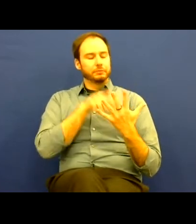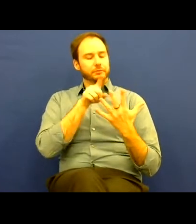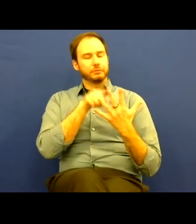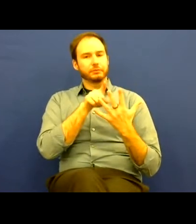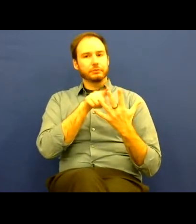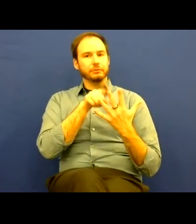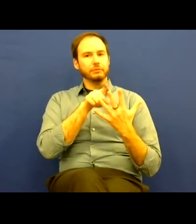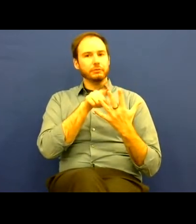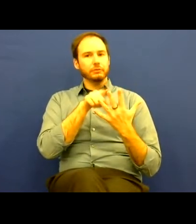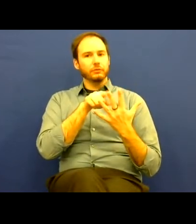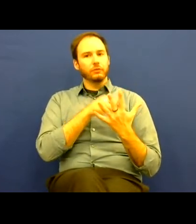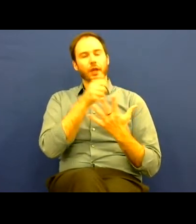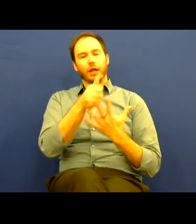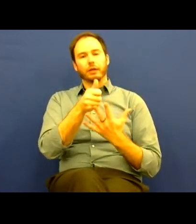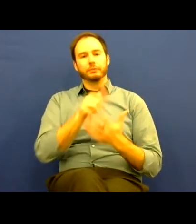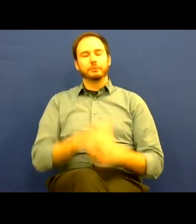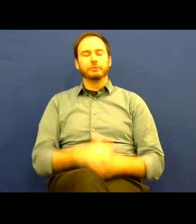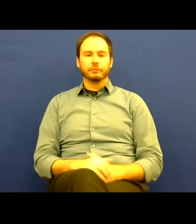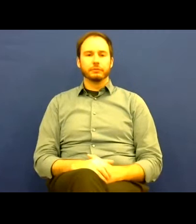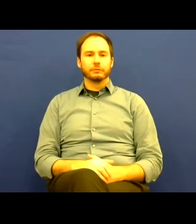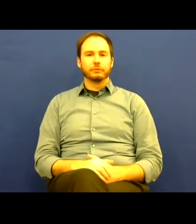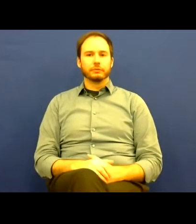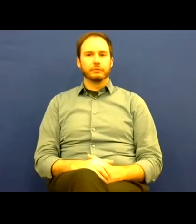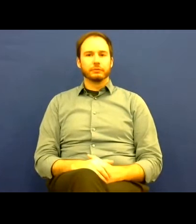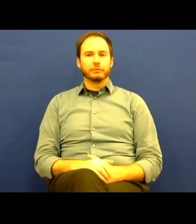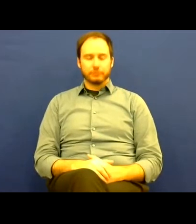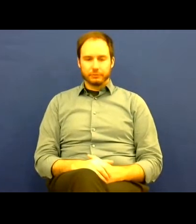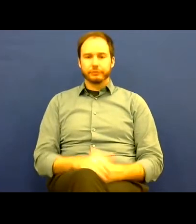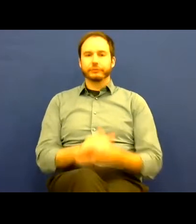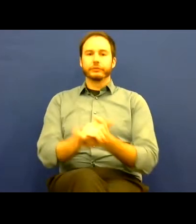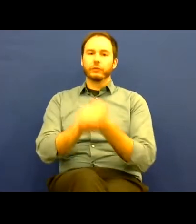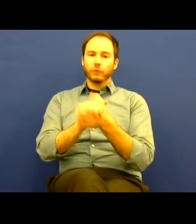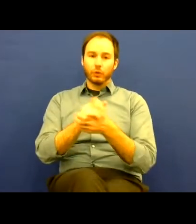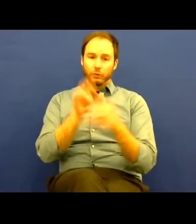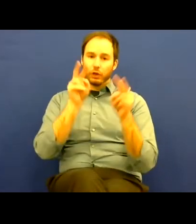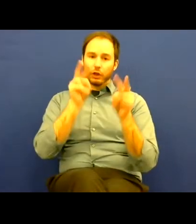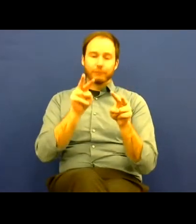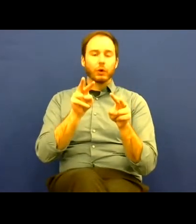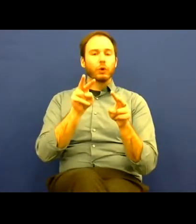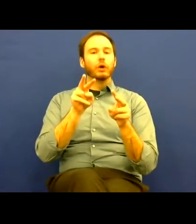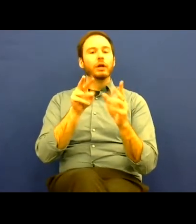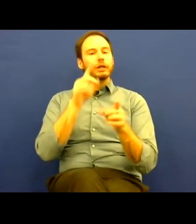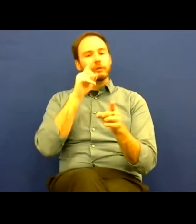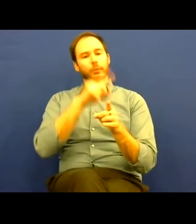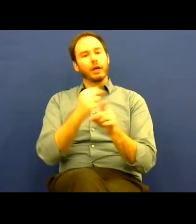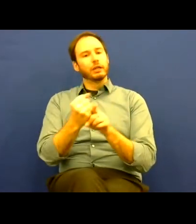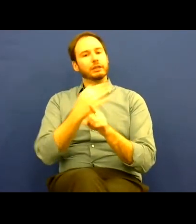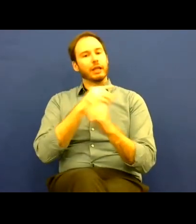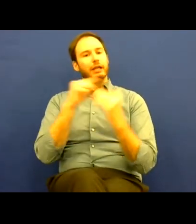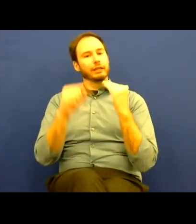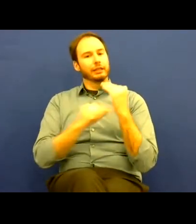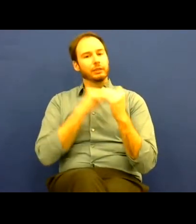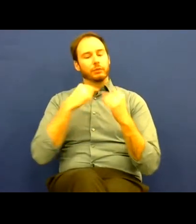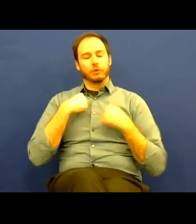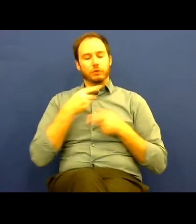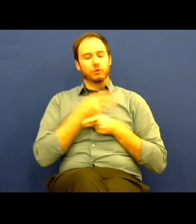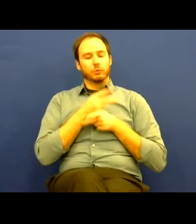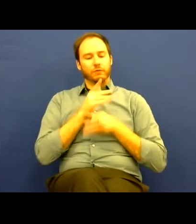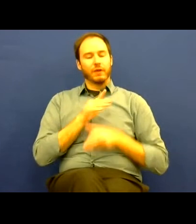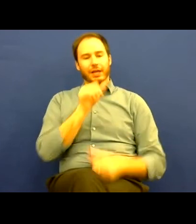Aye. Supervisor Schultz. Aye. Congratulations. We look forward. If you send an email to